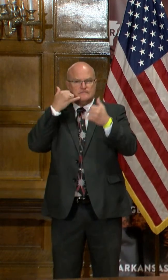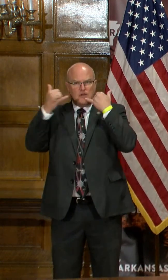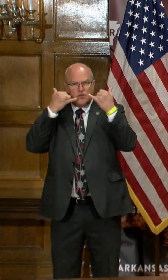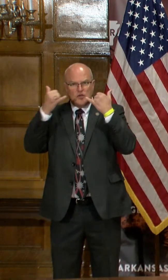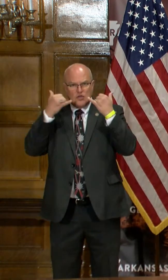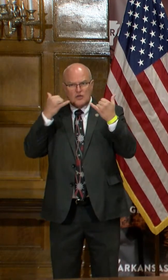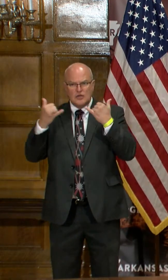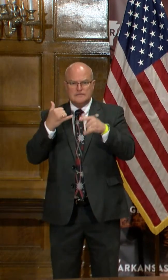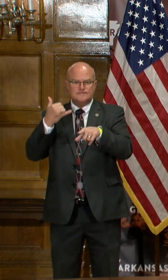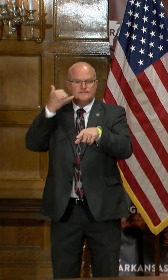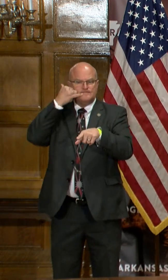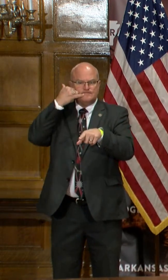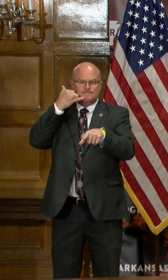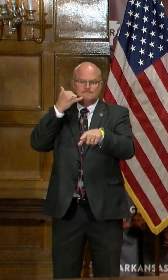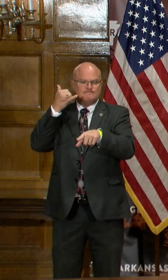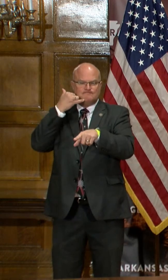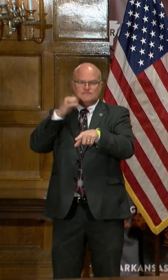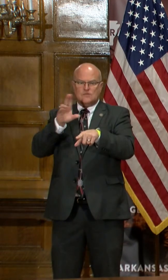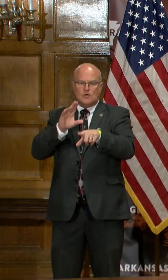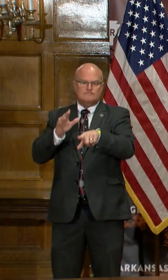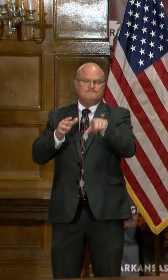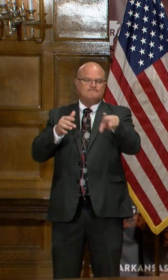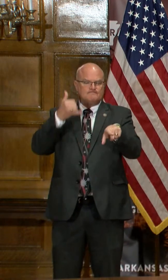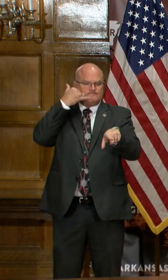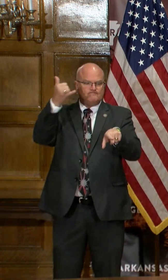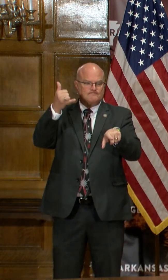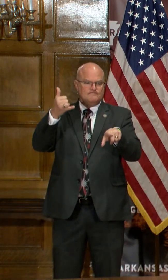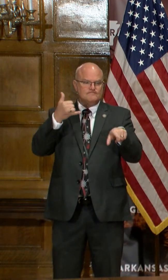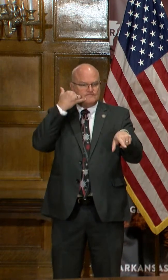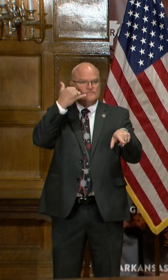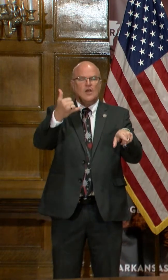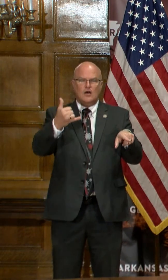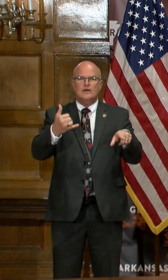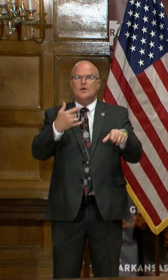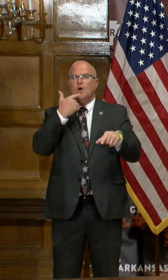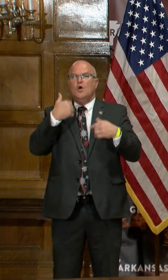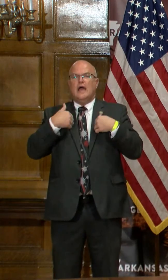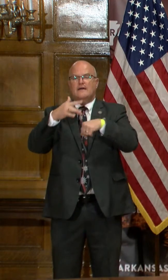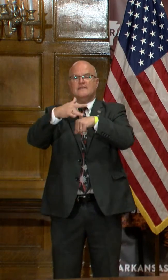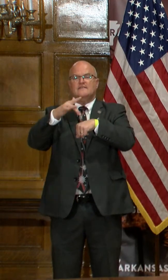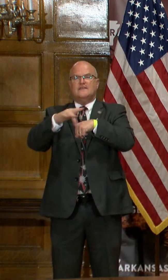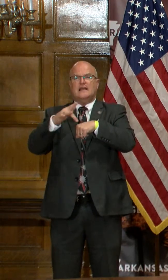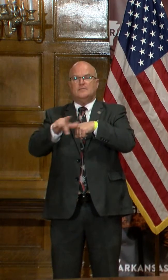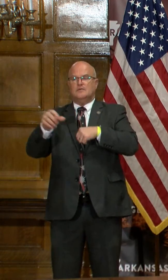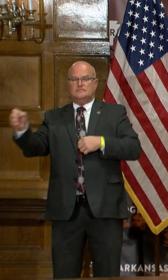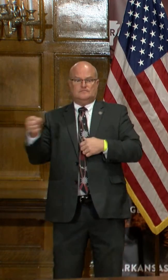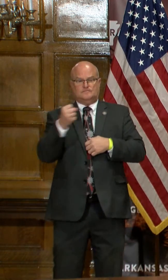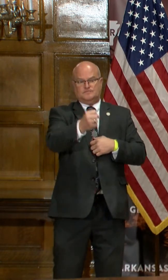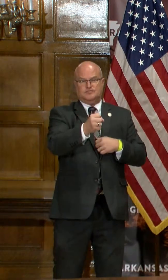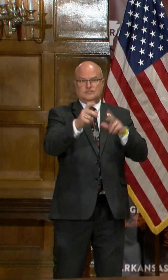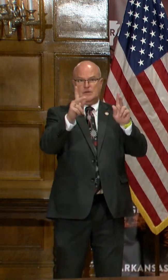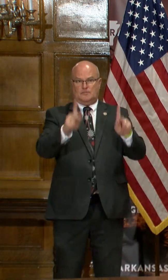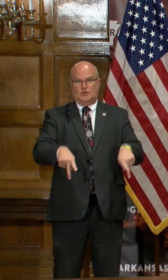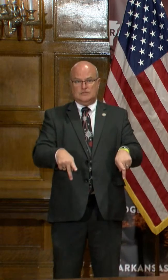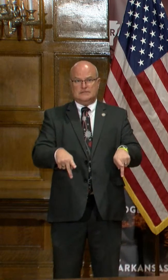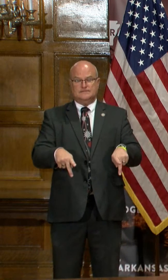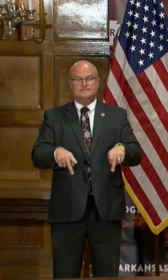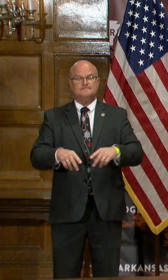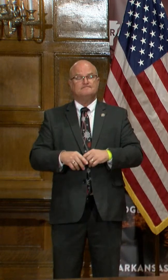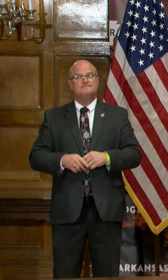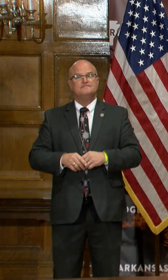You call one facility, they don't have room, you call another one, and it's really a guessing game as to who may have the ability to care for a particular